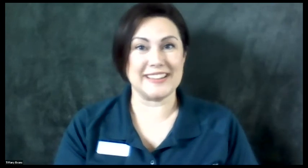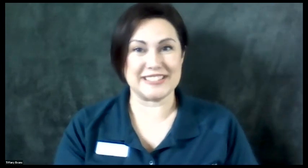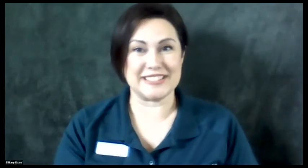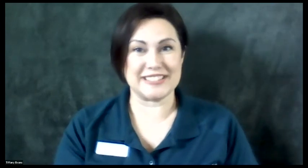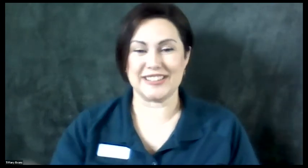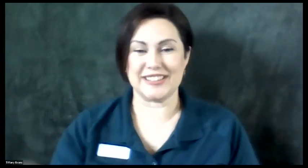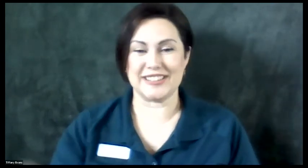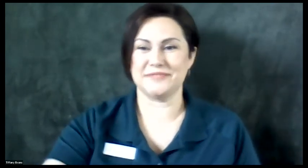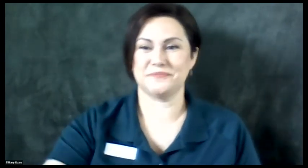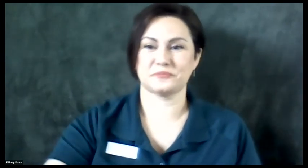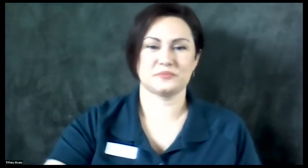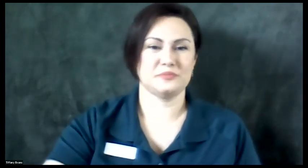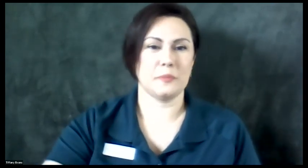all ages.